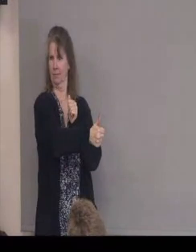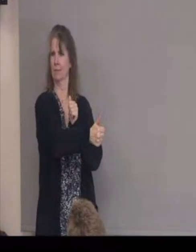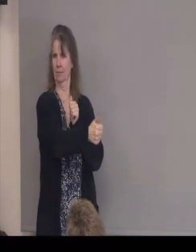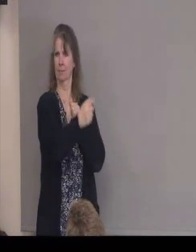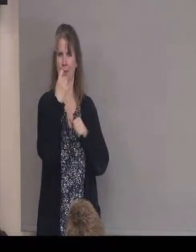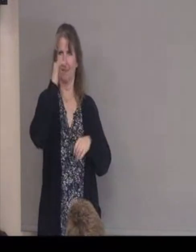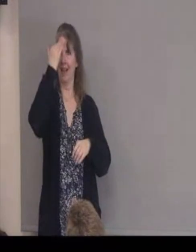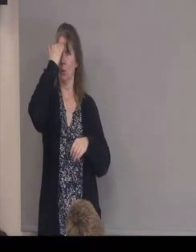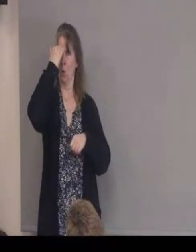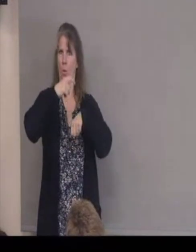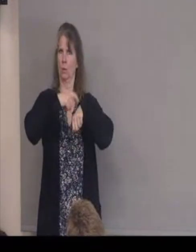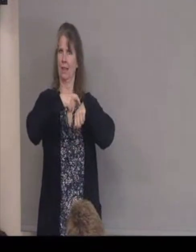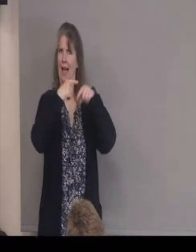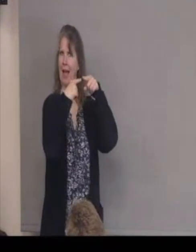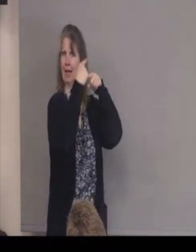the distance.